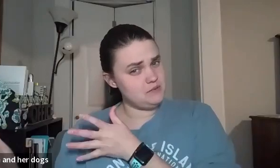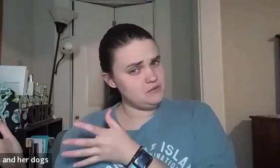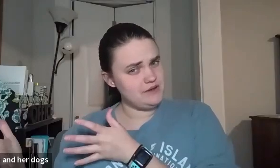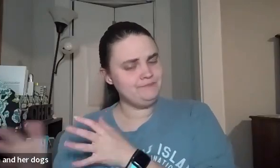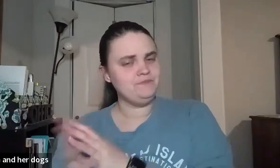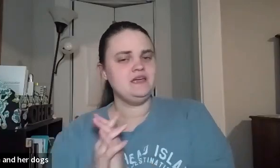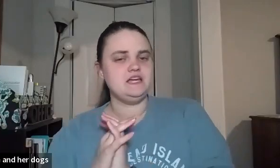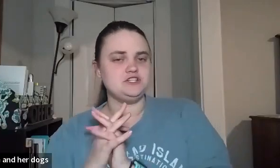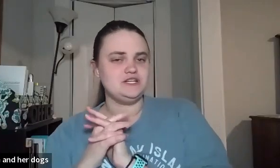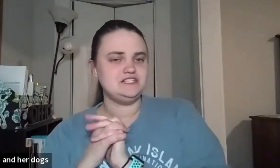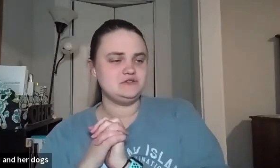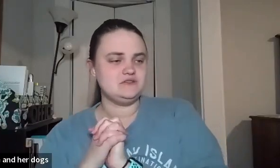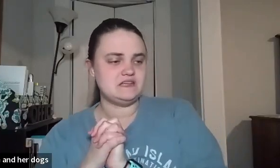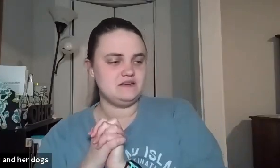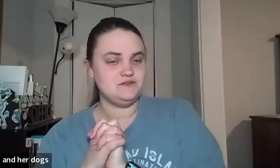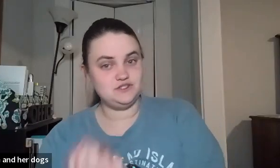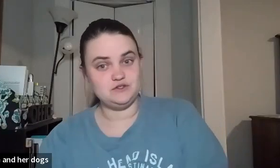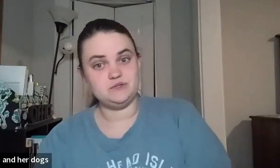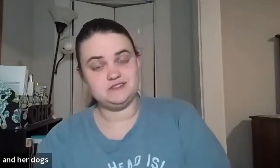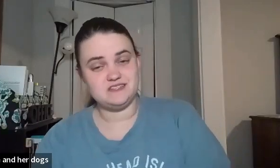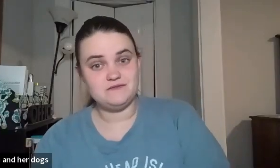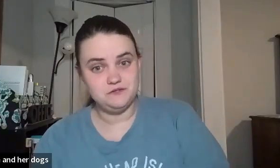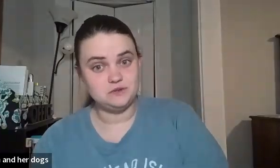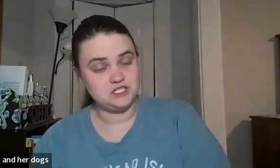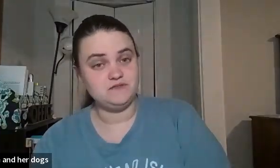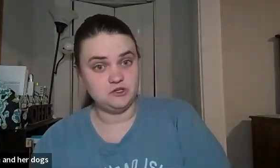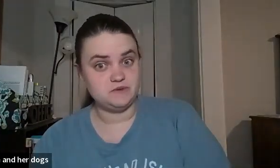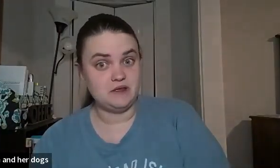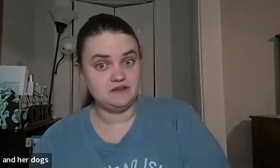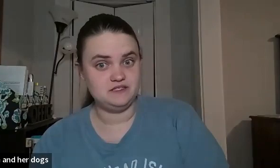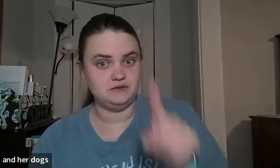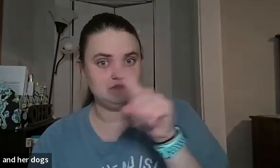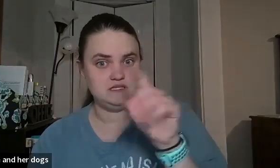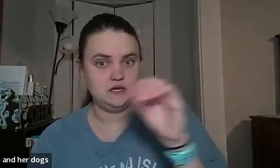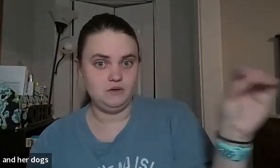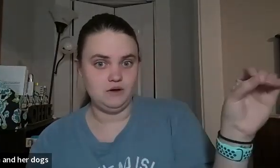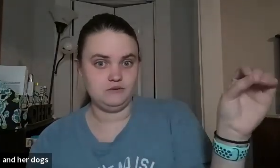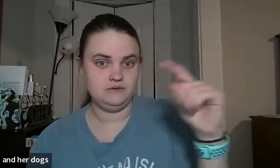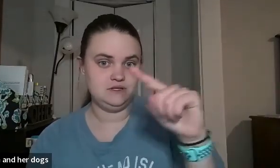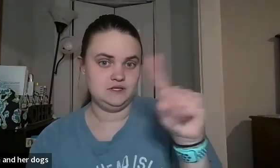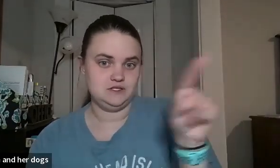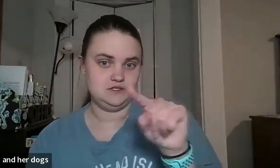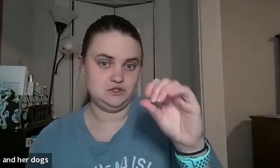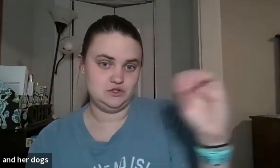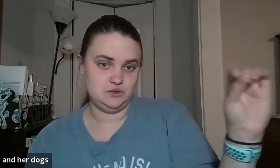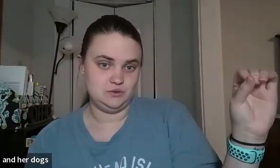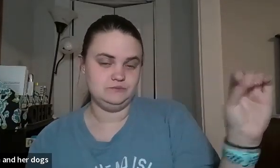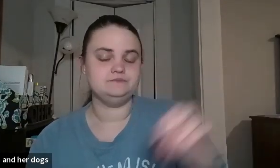describing one, is you're going to do the sign for zoo, which the sign for zoo is just finger spelling zoo, Z-O-O,